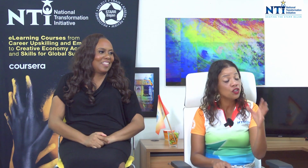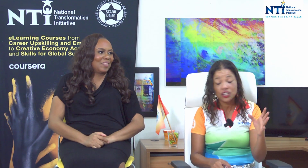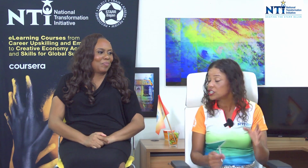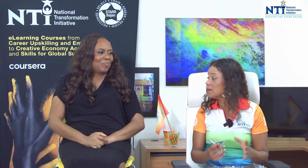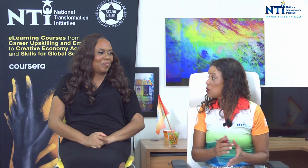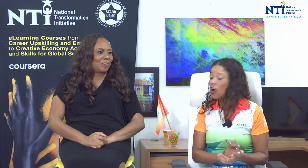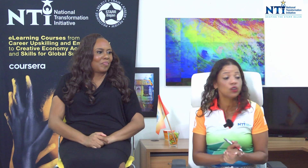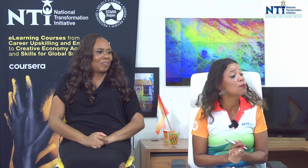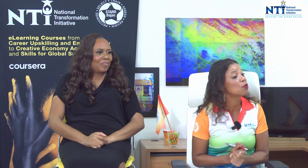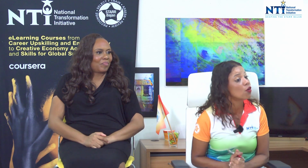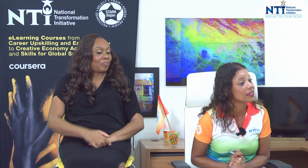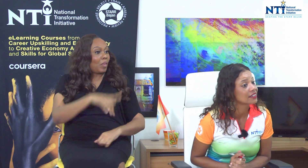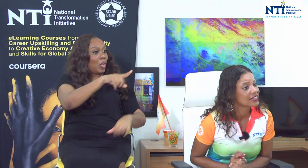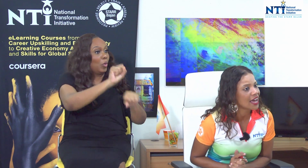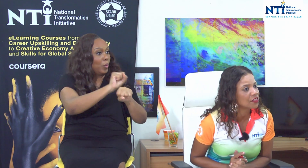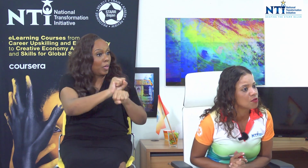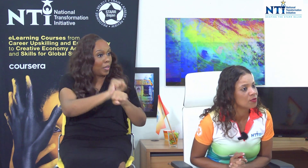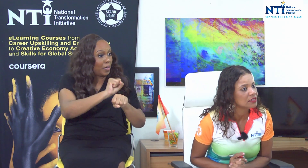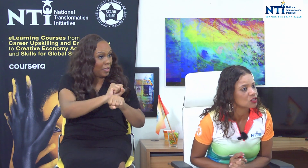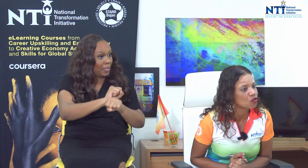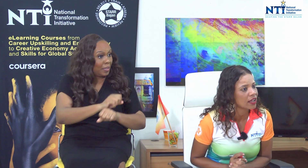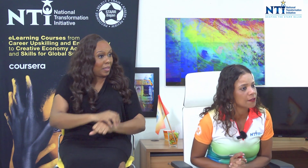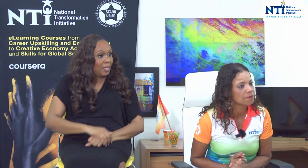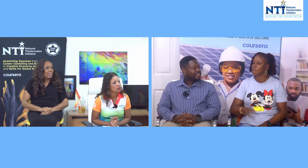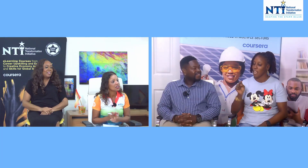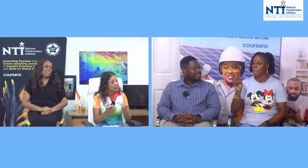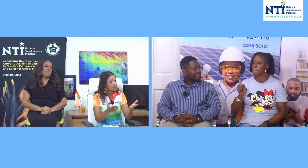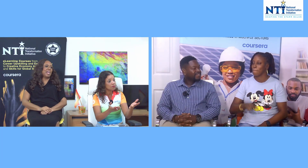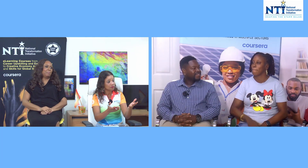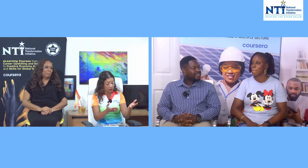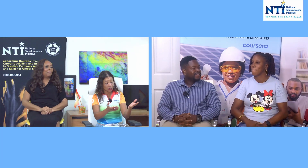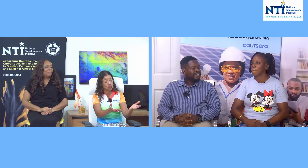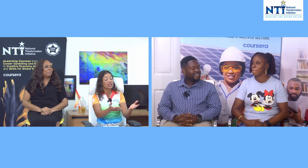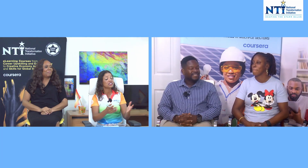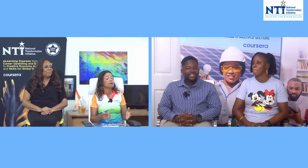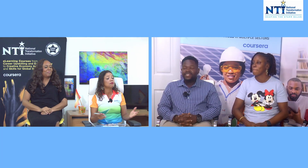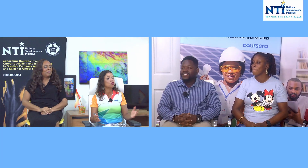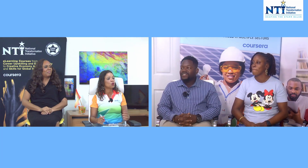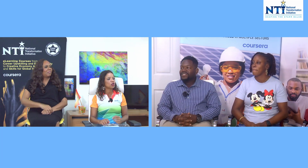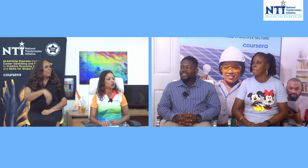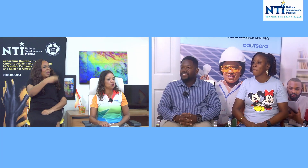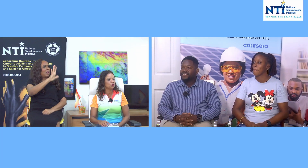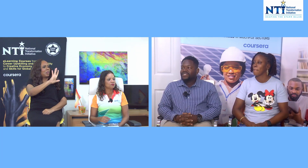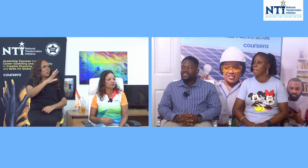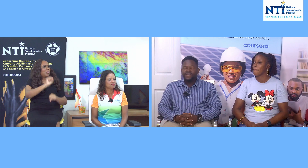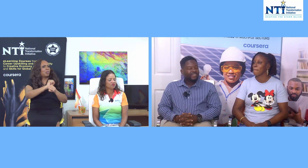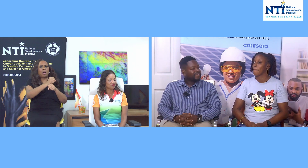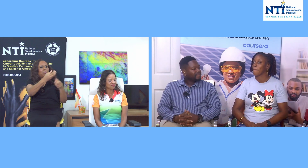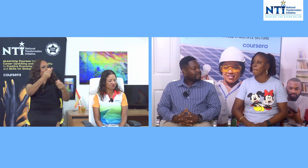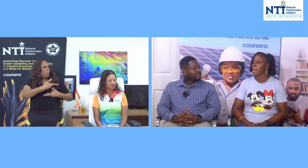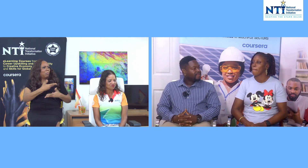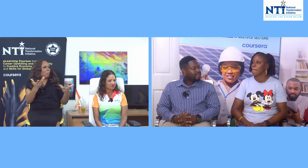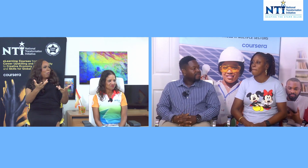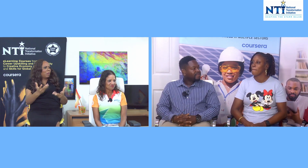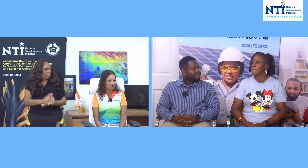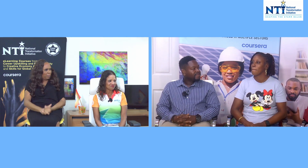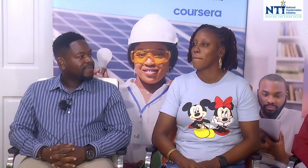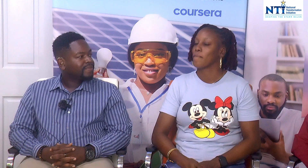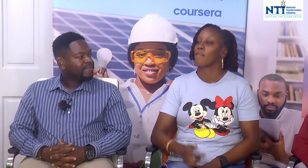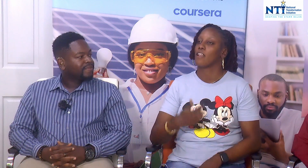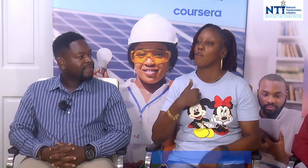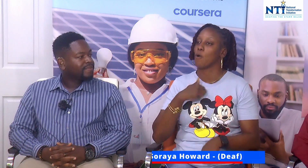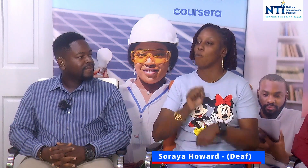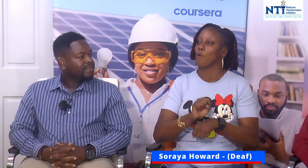Fantastic. Are you employed at the moment, Soraya? Yes, I am. Can you tell us a bit about the work you do?